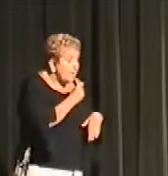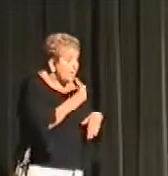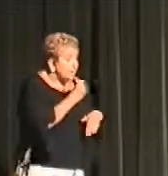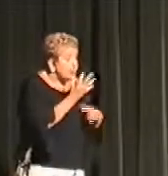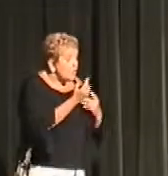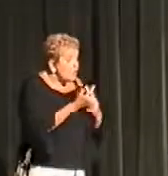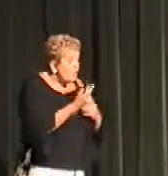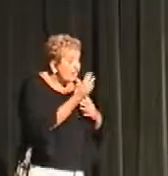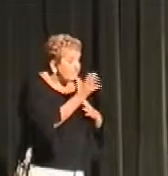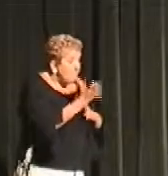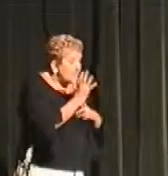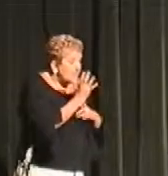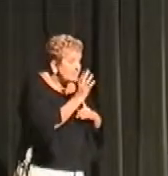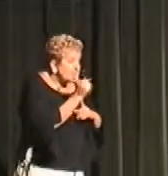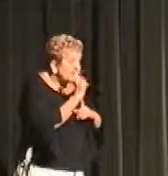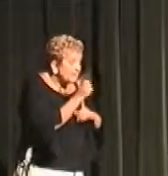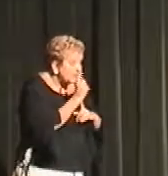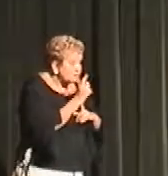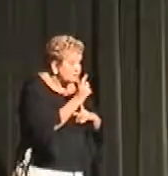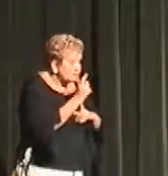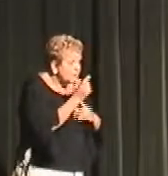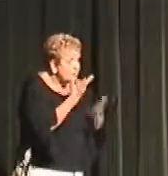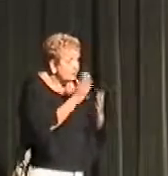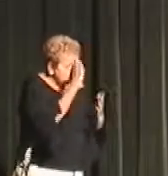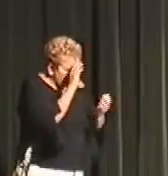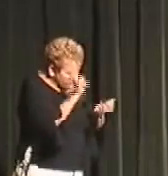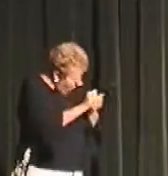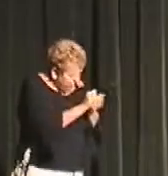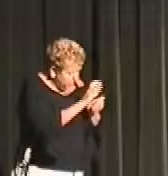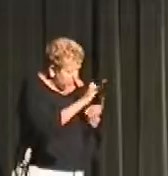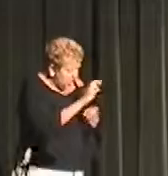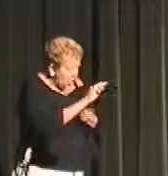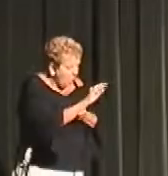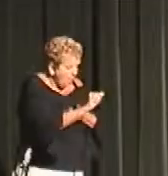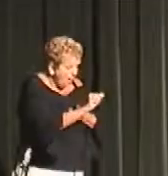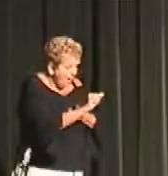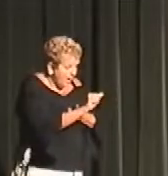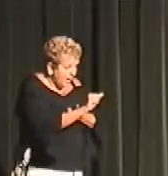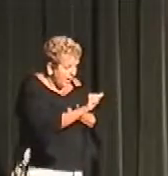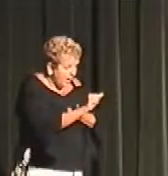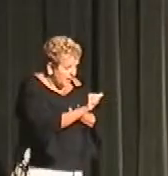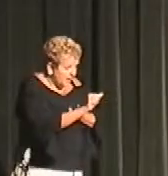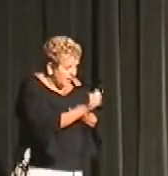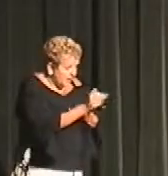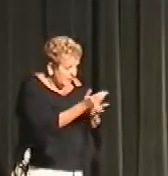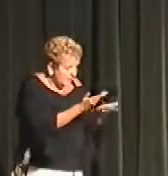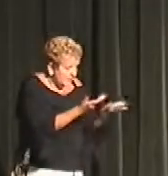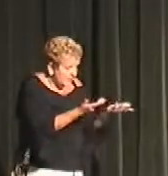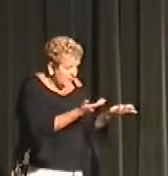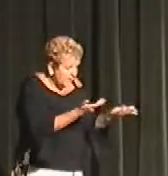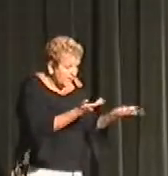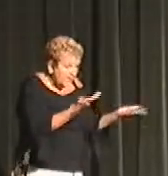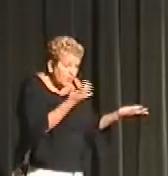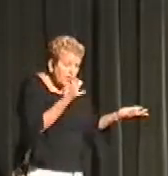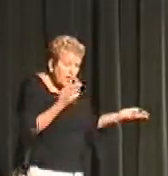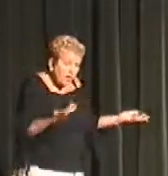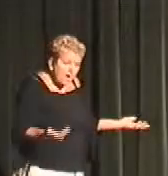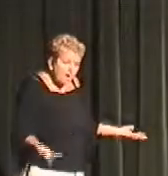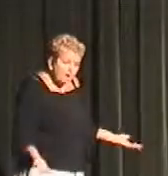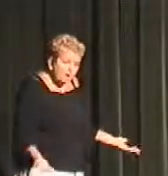in a coma that they probably couldn't have brought me out of. Now, I cannot tell you exactly why that overdose was any different than all the